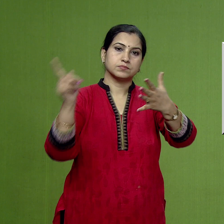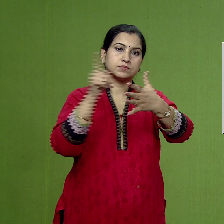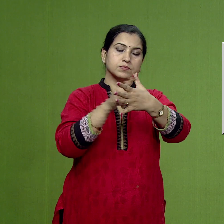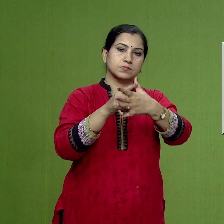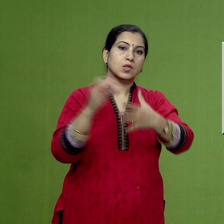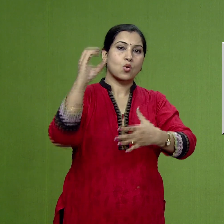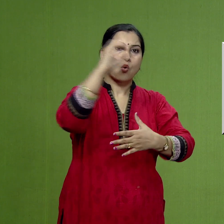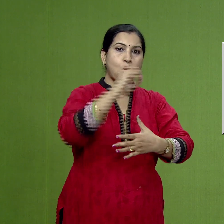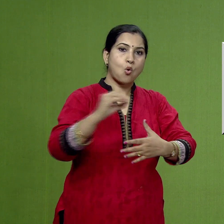Odisha,